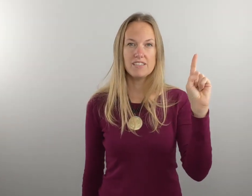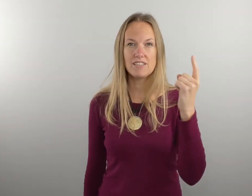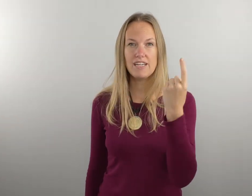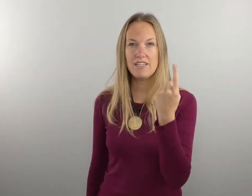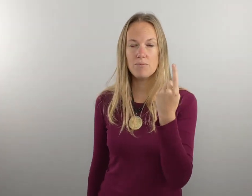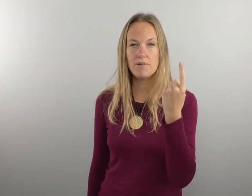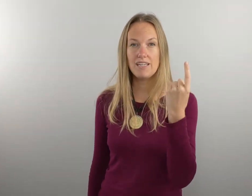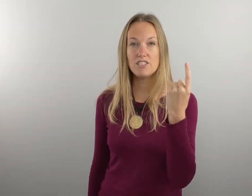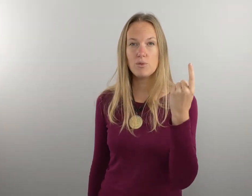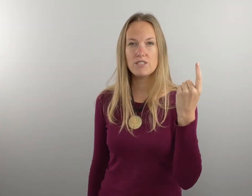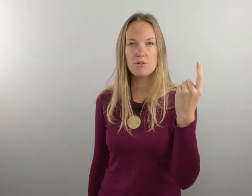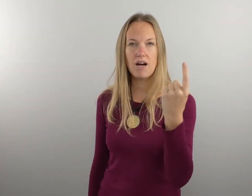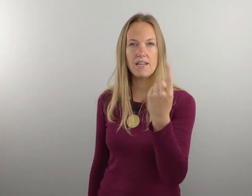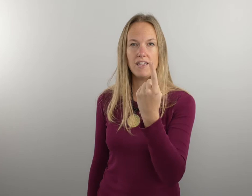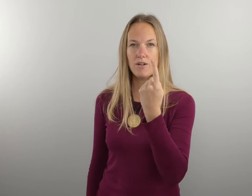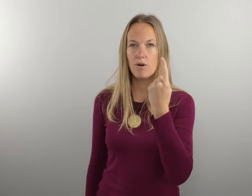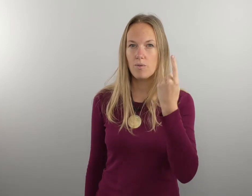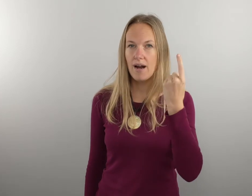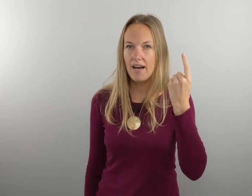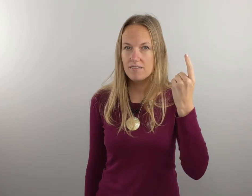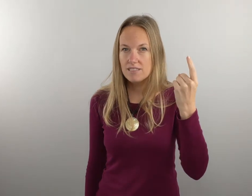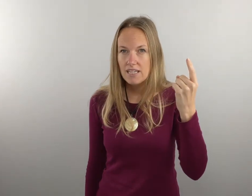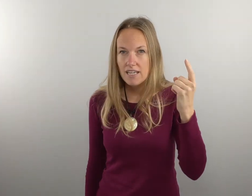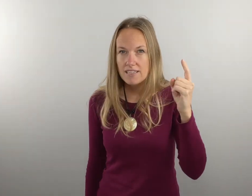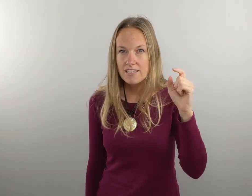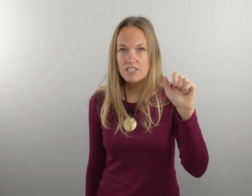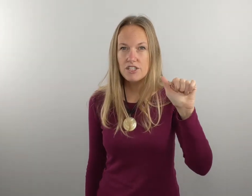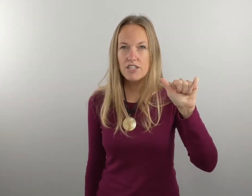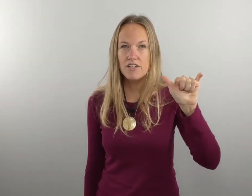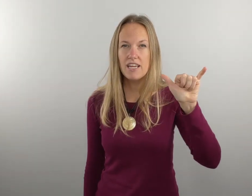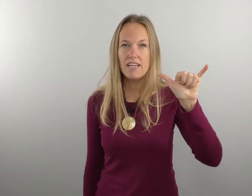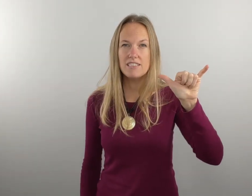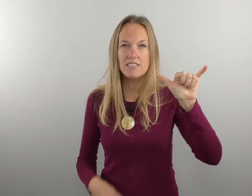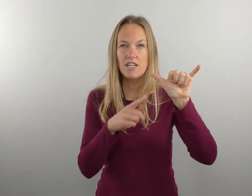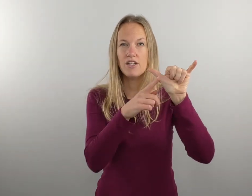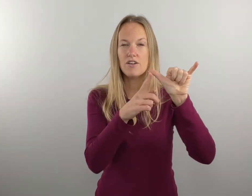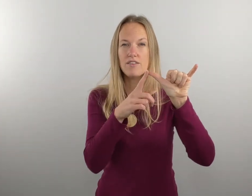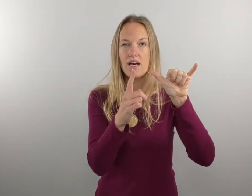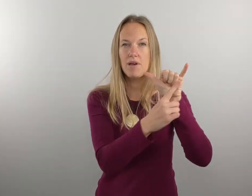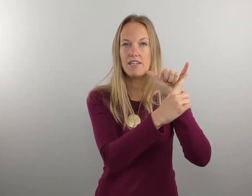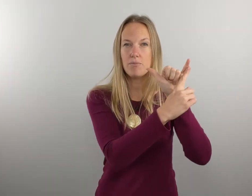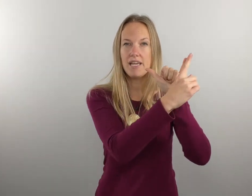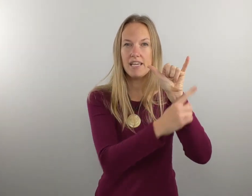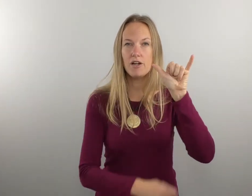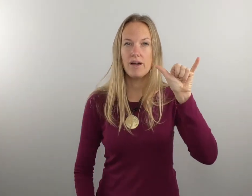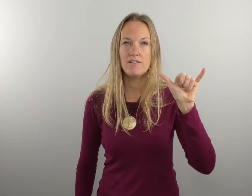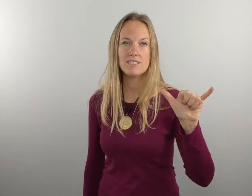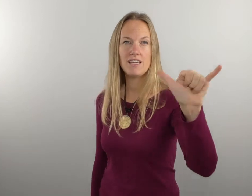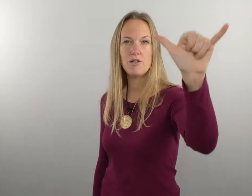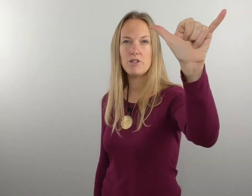are in towards your body. You go around, then turning your hand. Your thumb and your pinky go out, and you push it